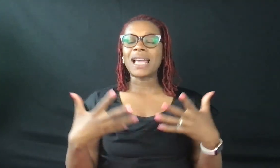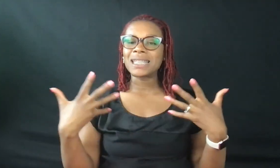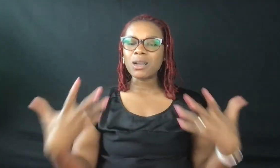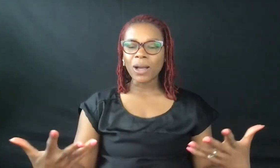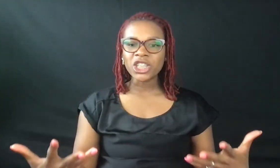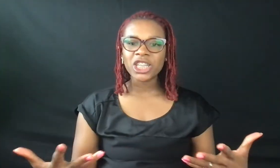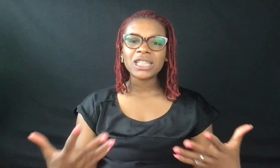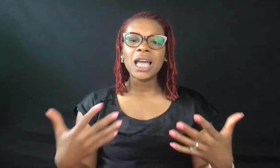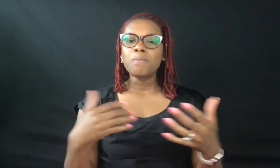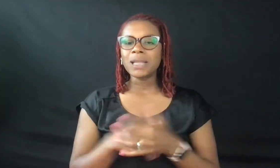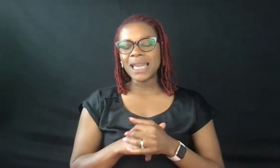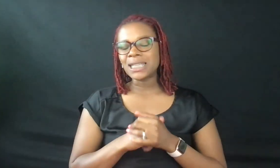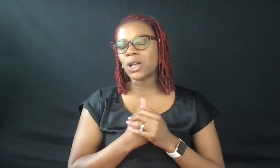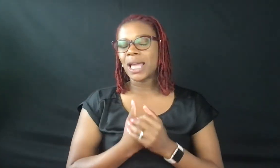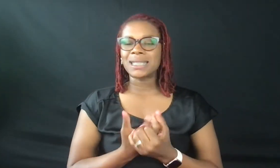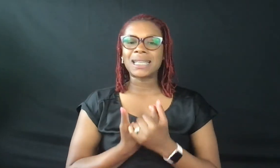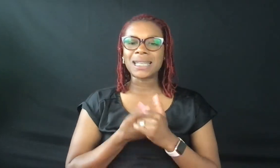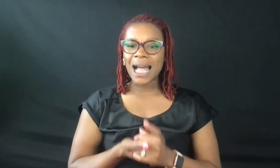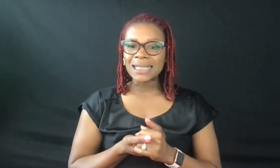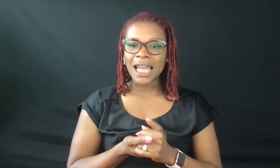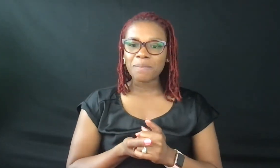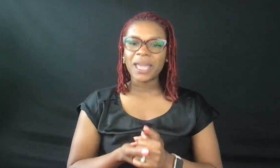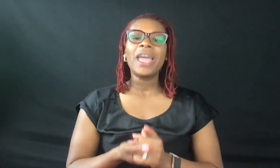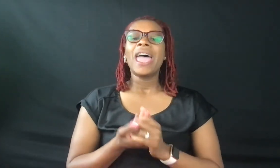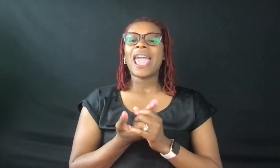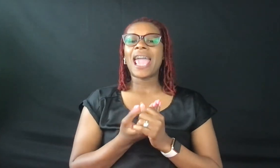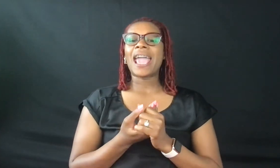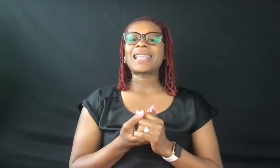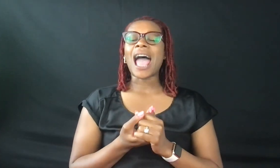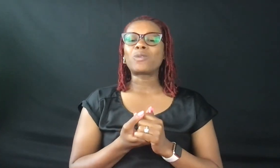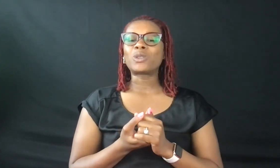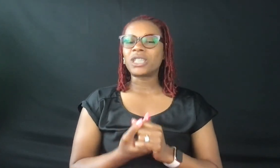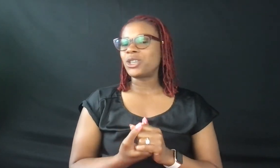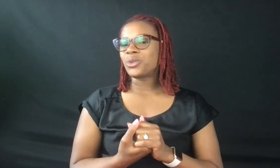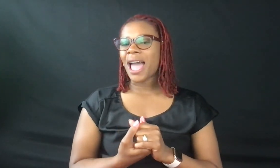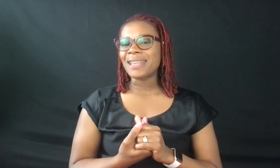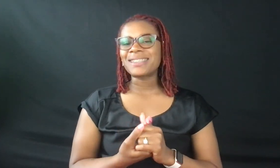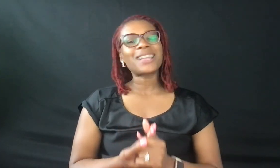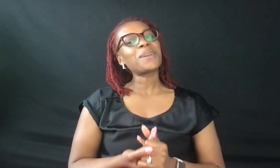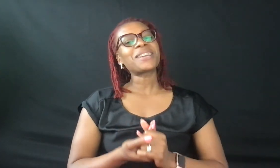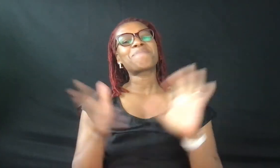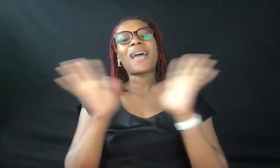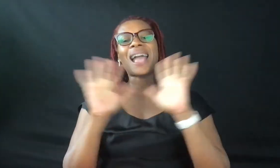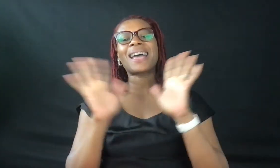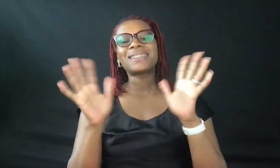any questions, please don't hesitate to contact me. And I will see you guys next week. Bye, guys.